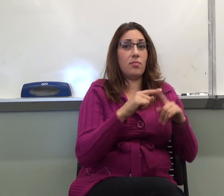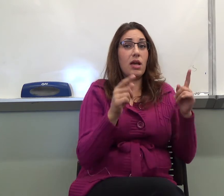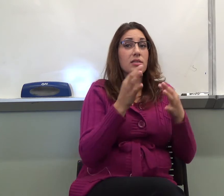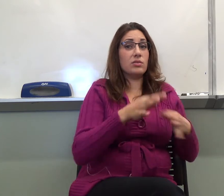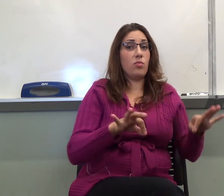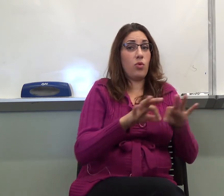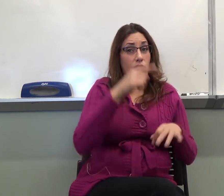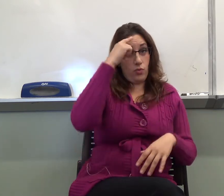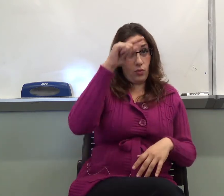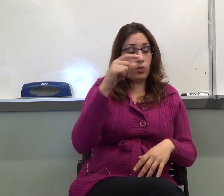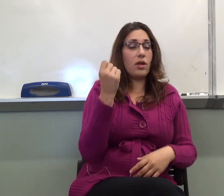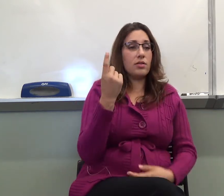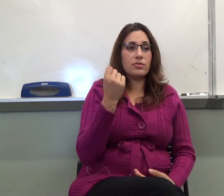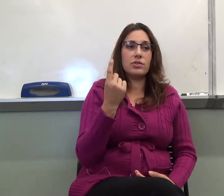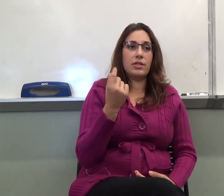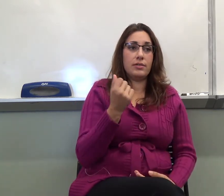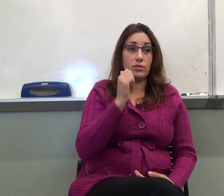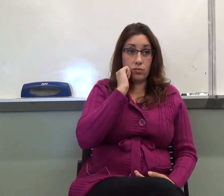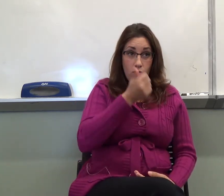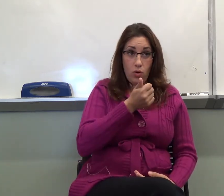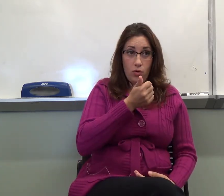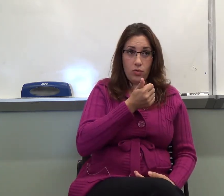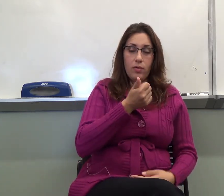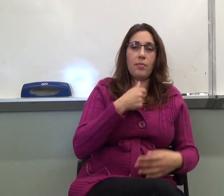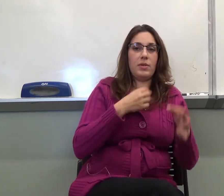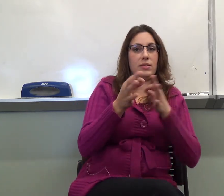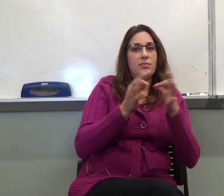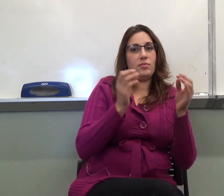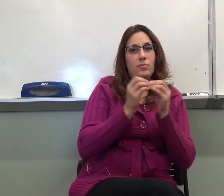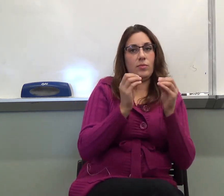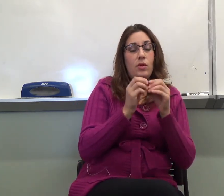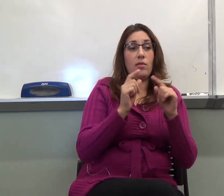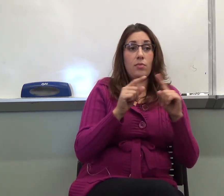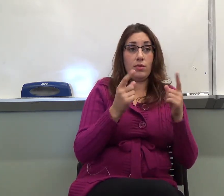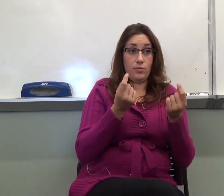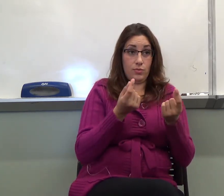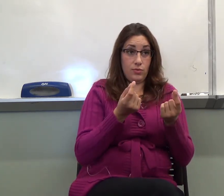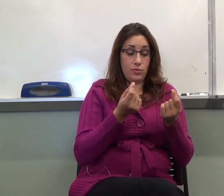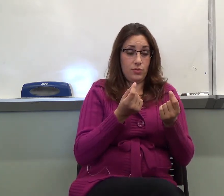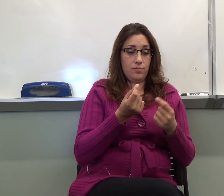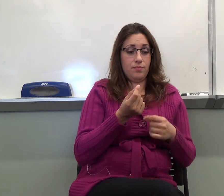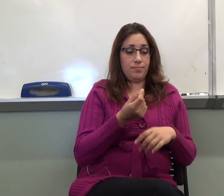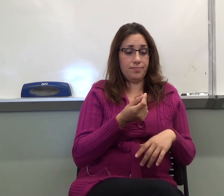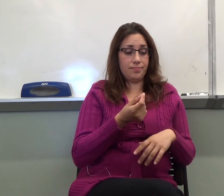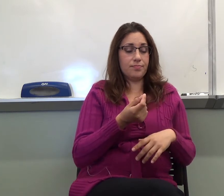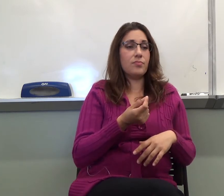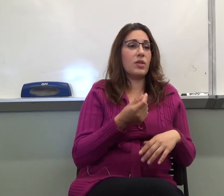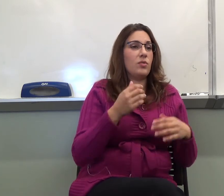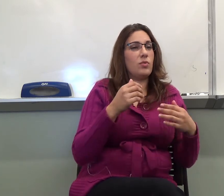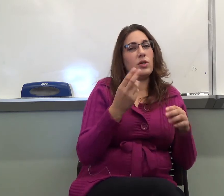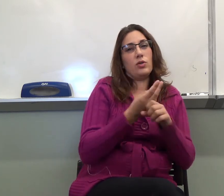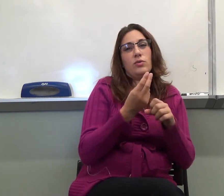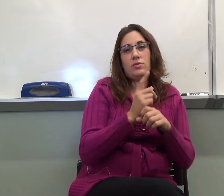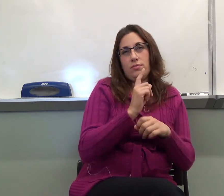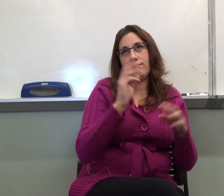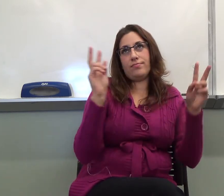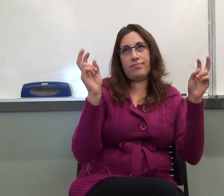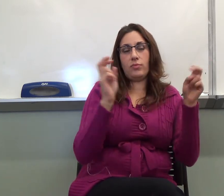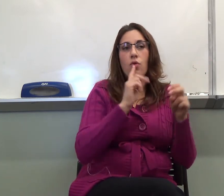into the applications. What we're going to do is take a real world situation, a time-space situation, and make it into